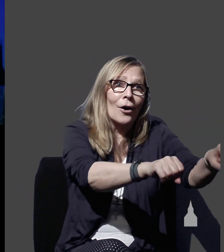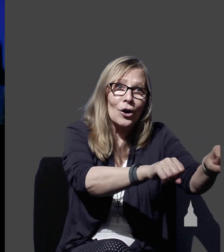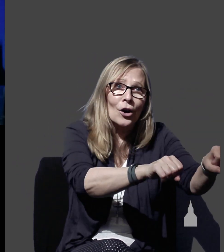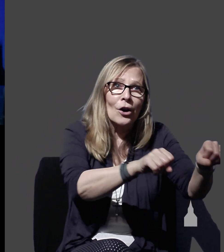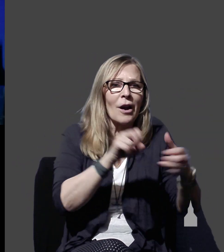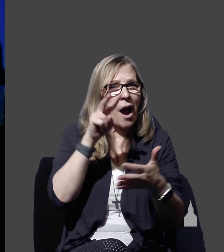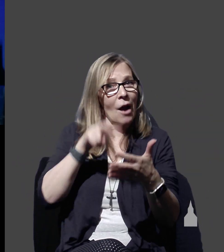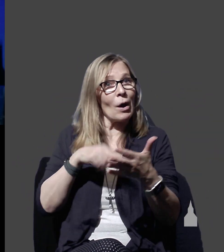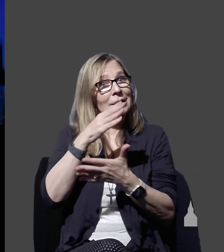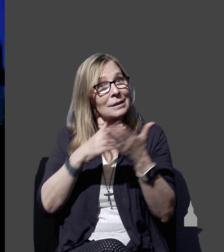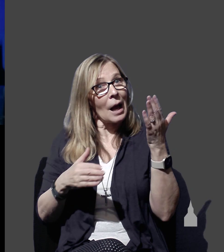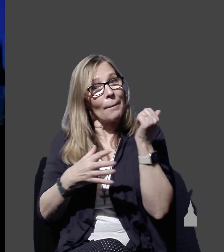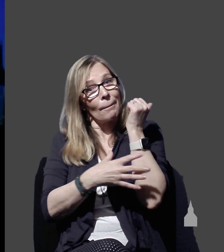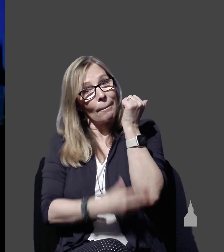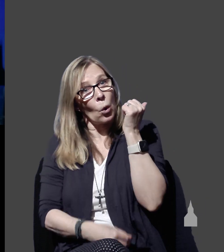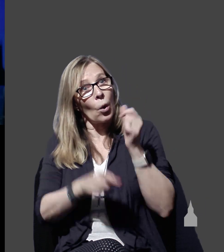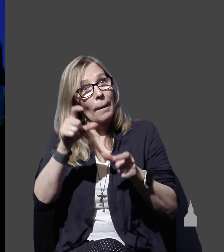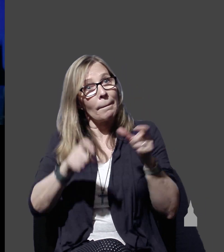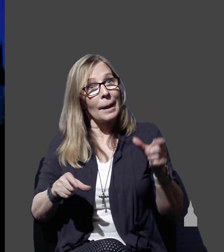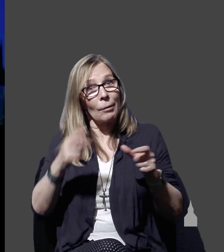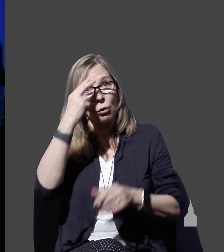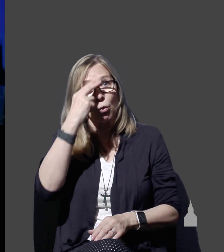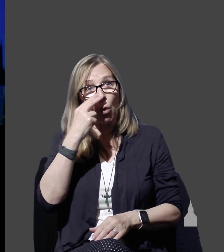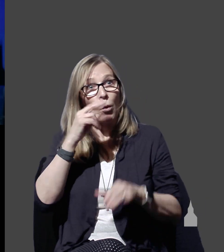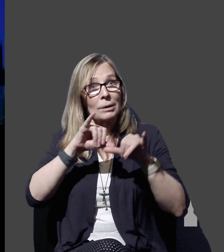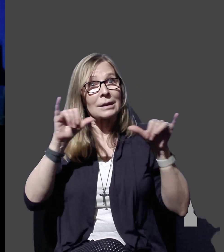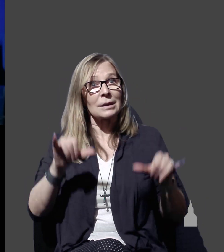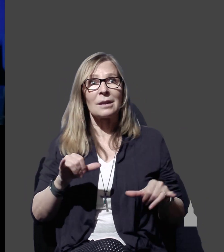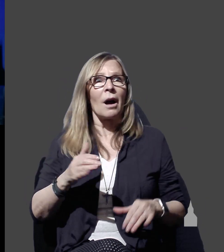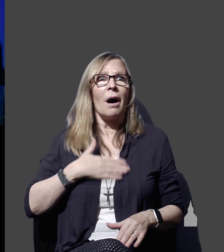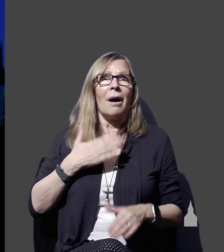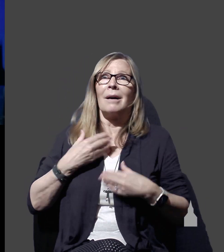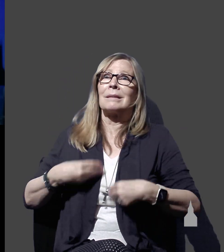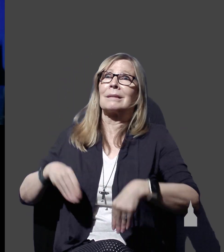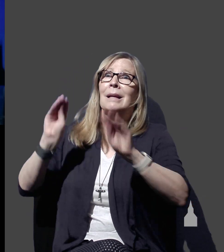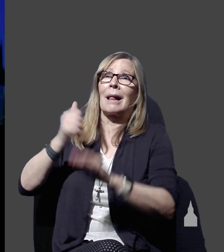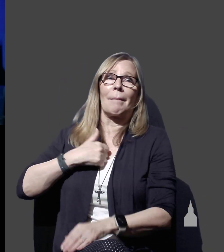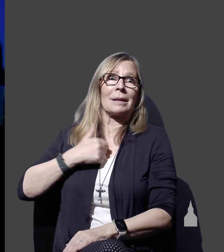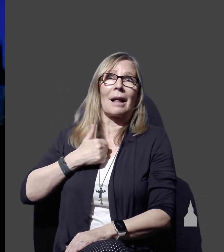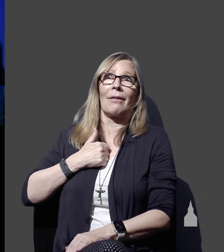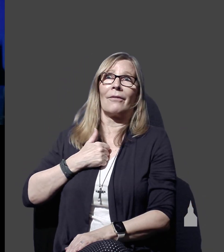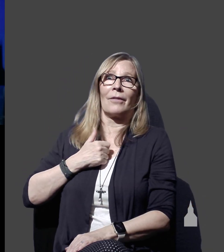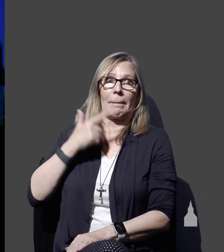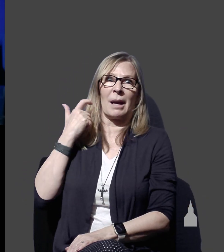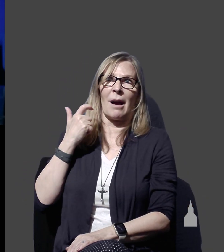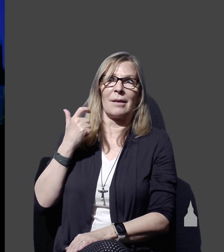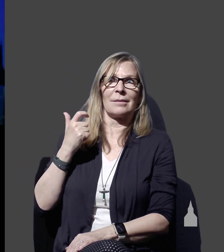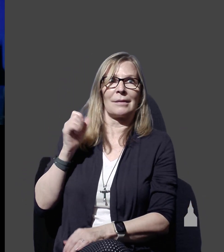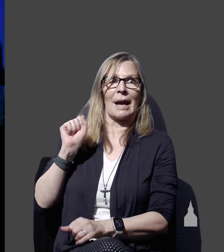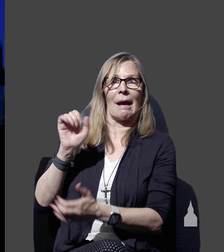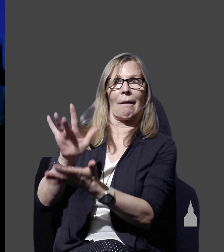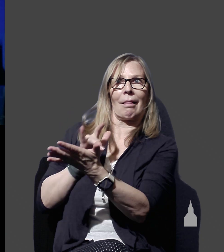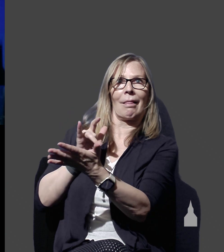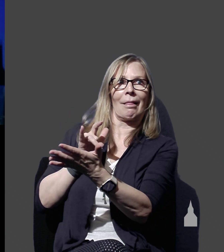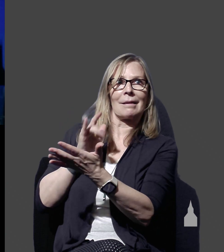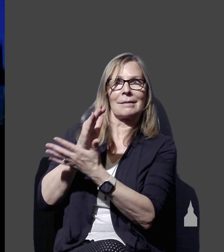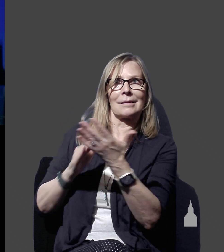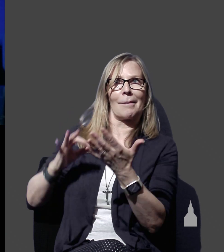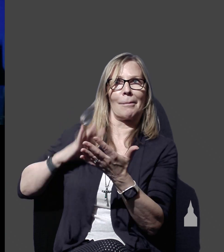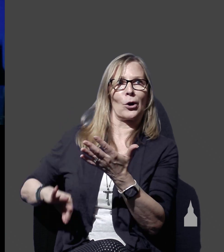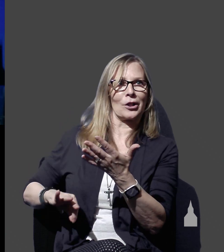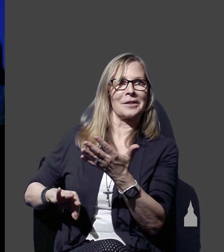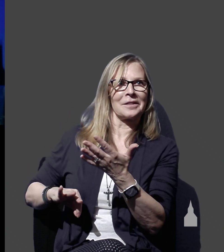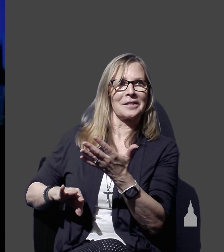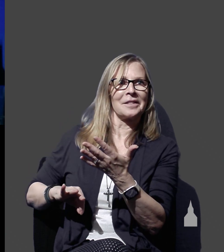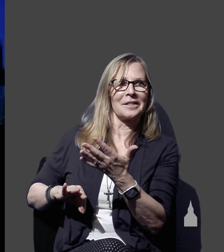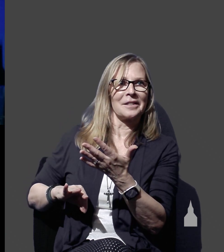some poor individuals in the Roman system would sell themselves into slavery because there would be certain advantages. I share